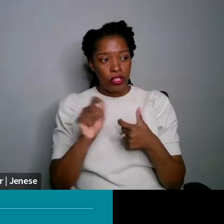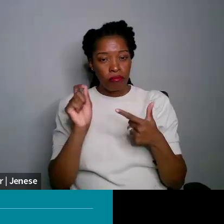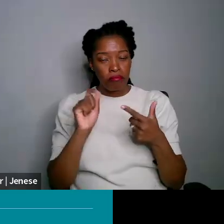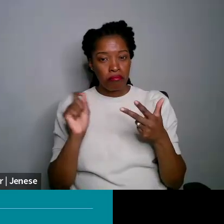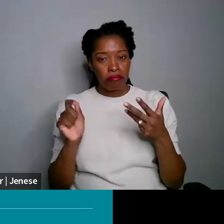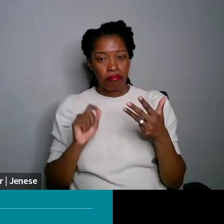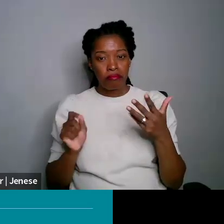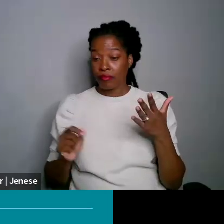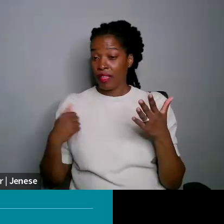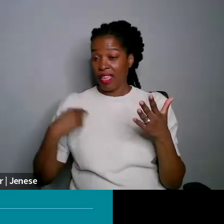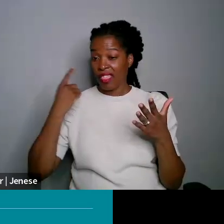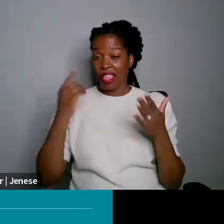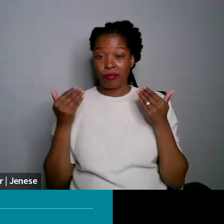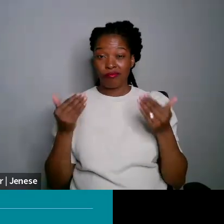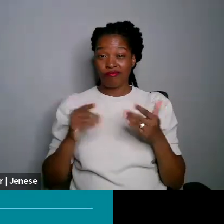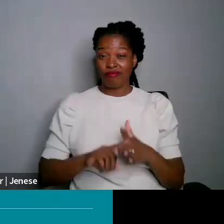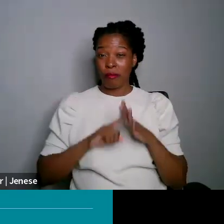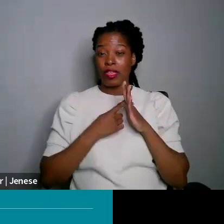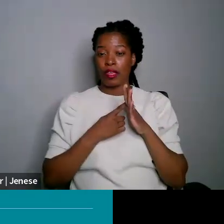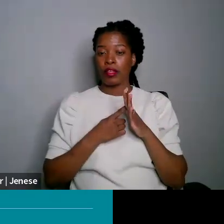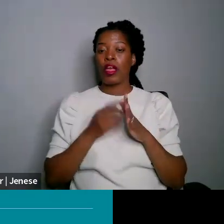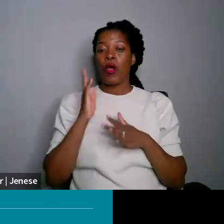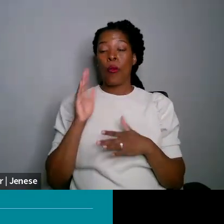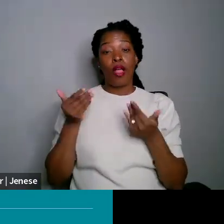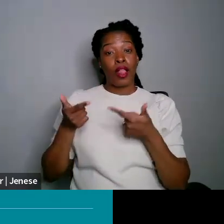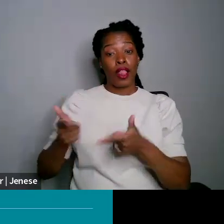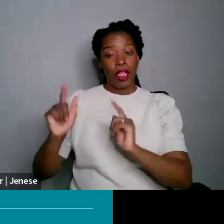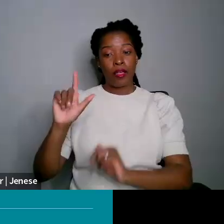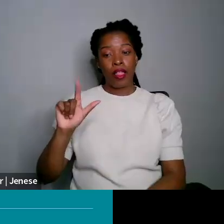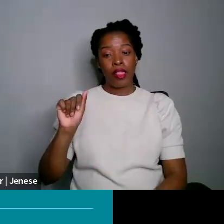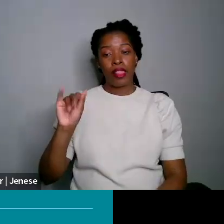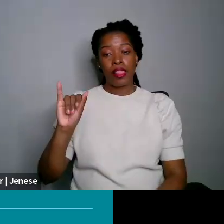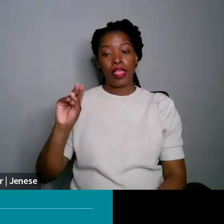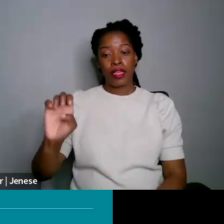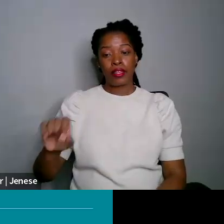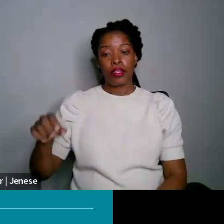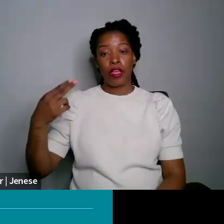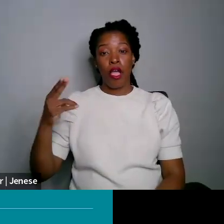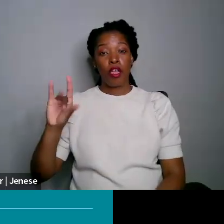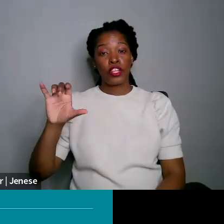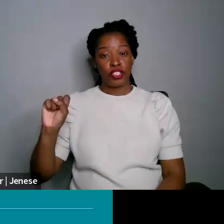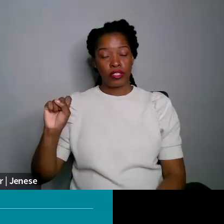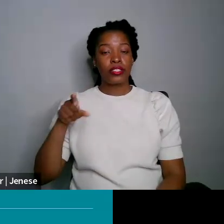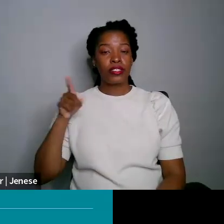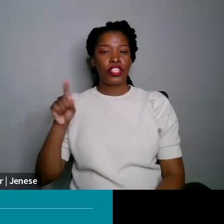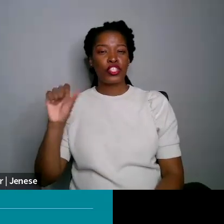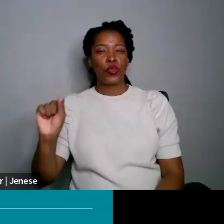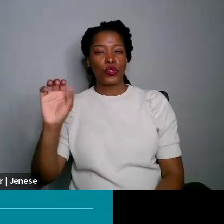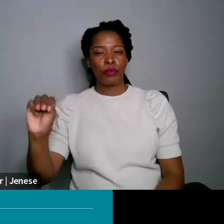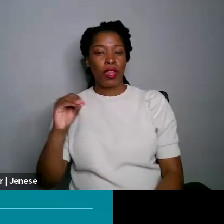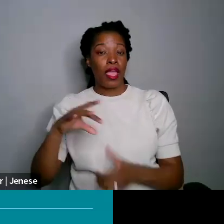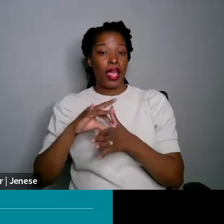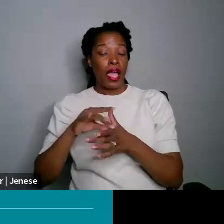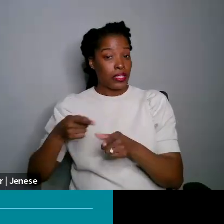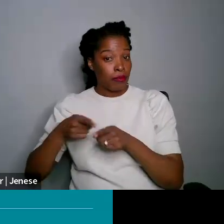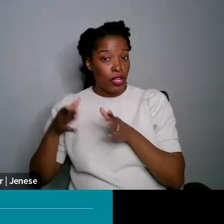going to turn things over to Lane Hodges, social media and content specialist with National Disability Institute. One of my